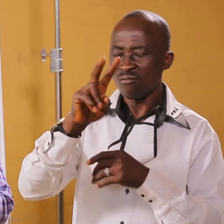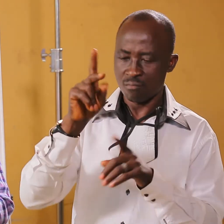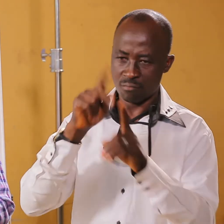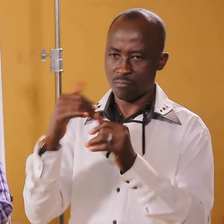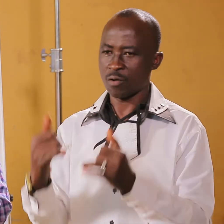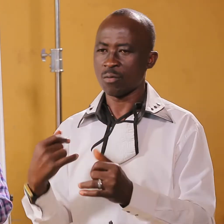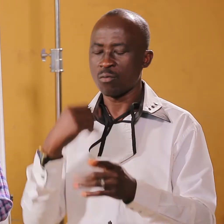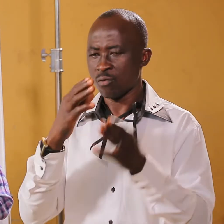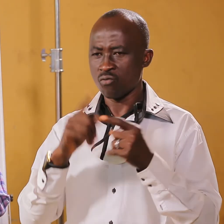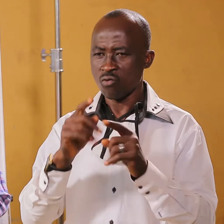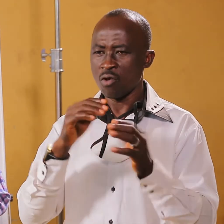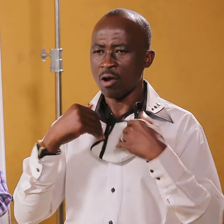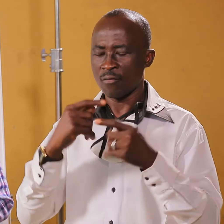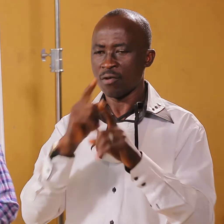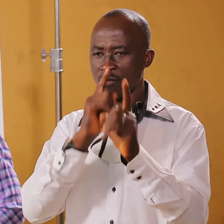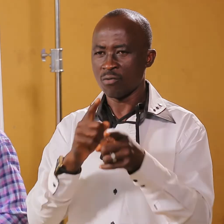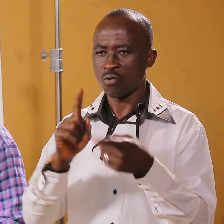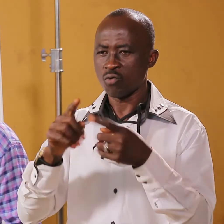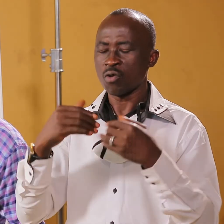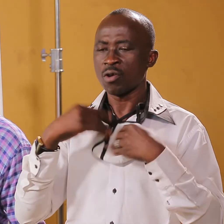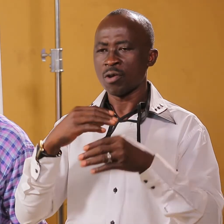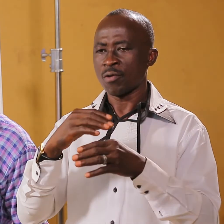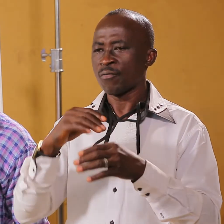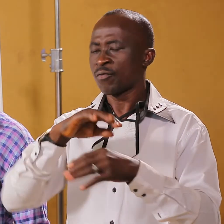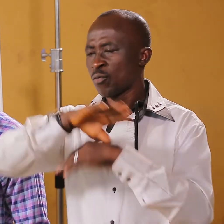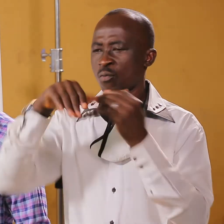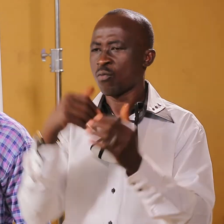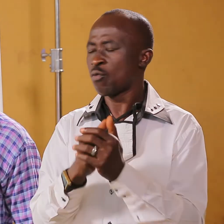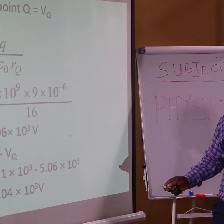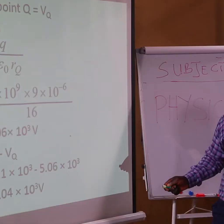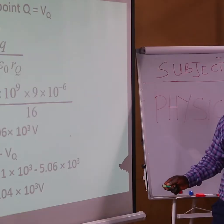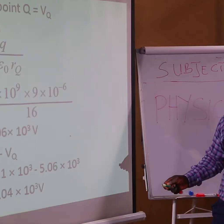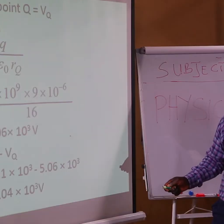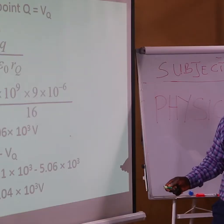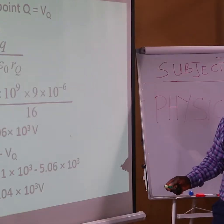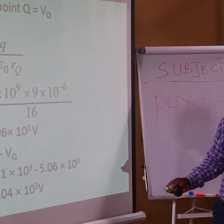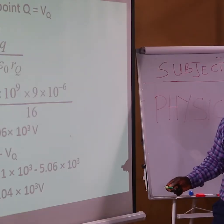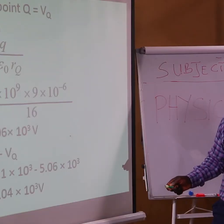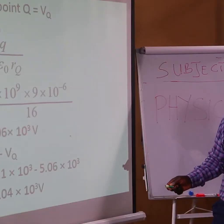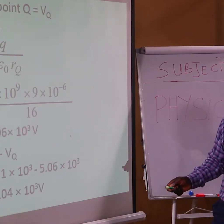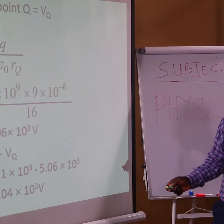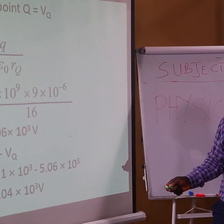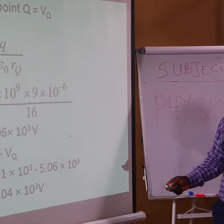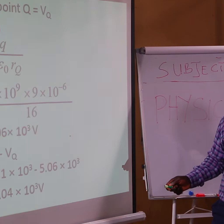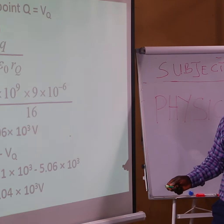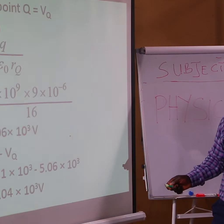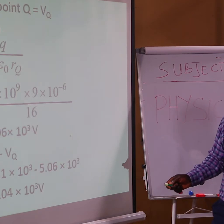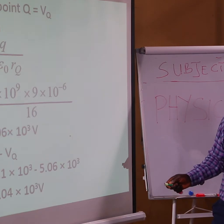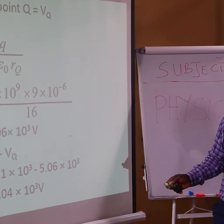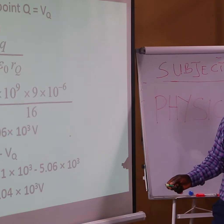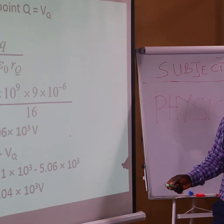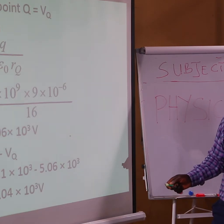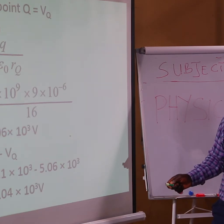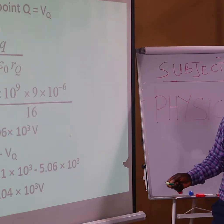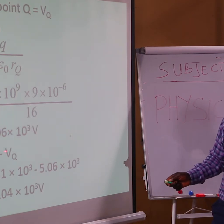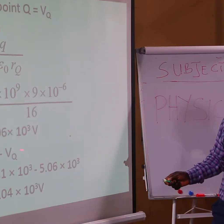take the resultant to get our total potential. So V subscript PQ,